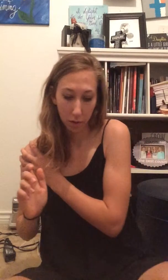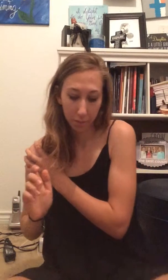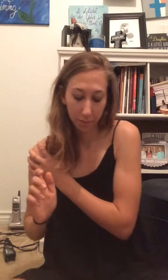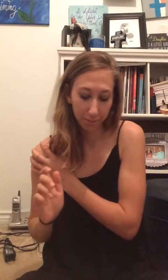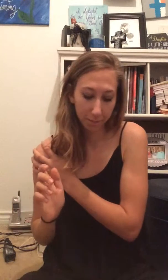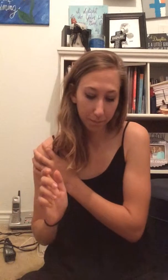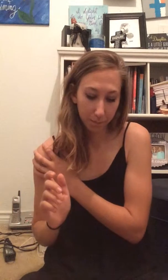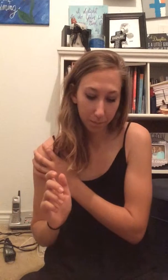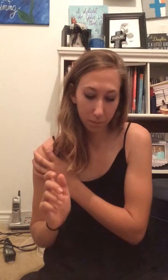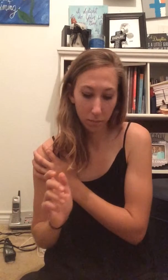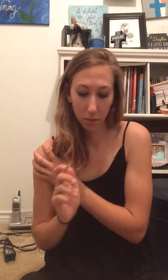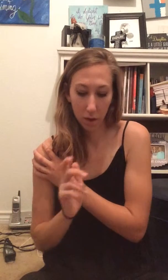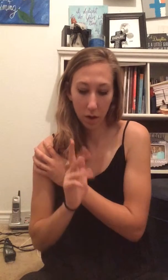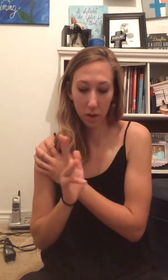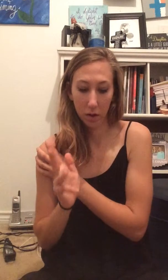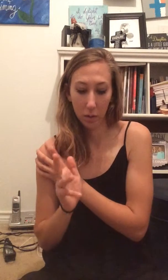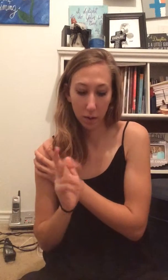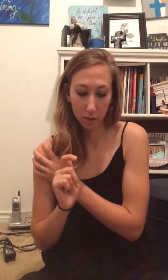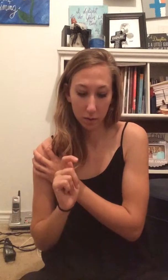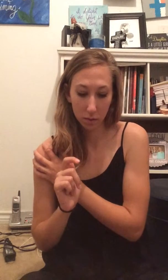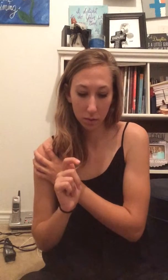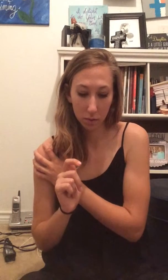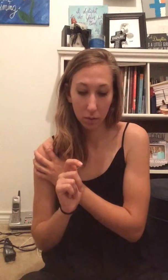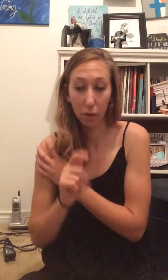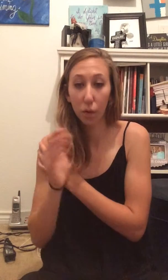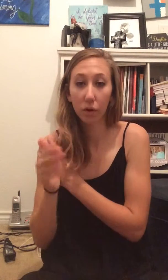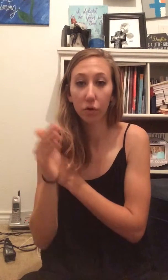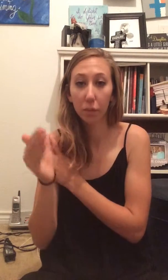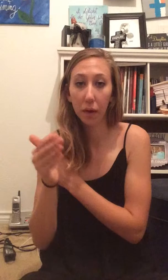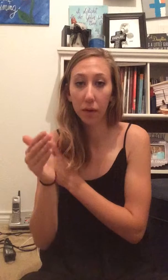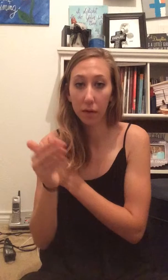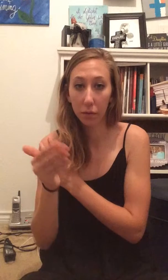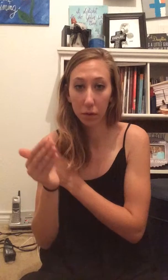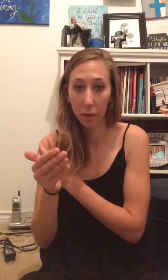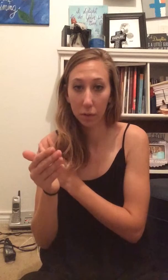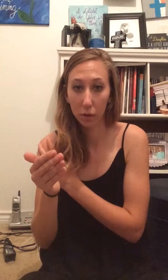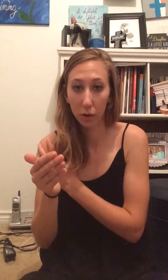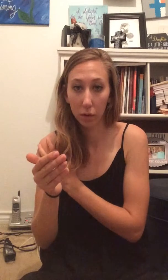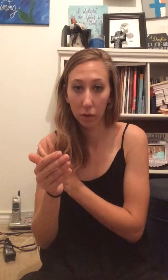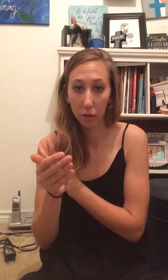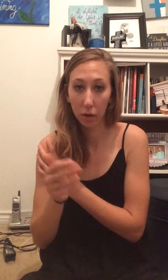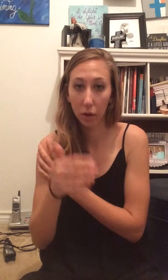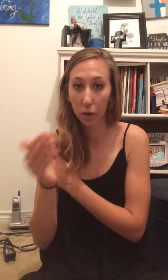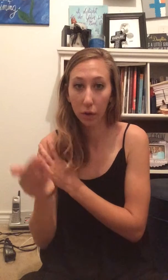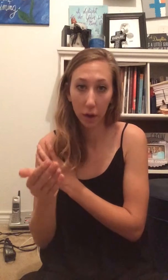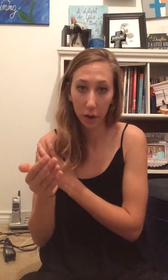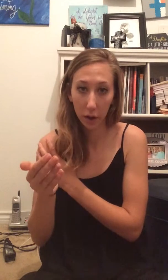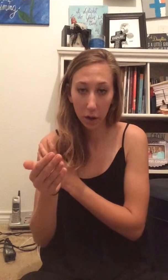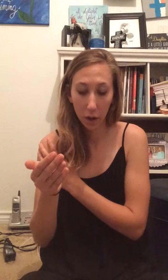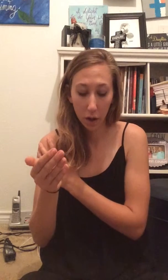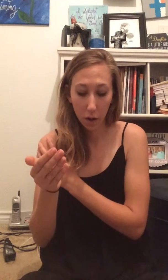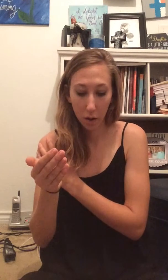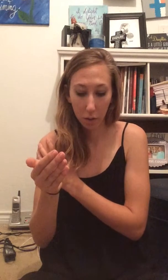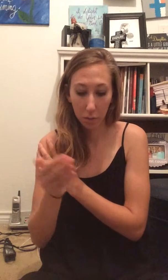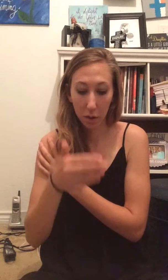anyways, so the chorus is repeated several times throughout the song and you'll hear it, but